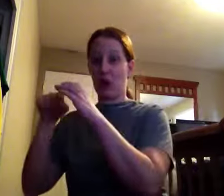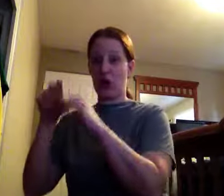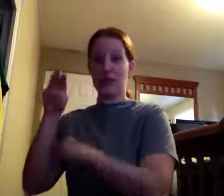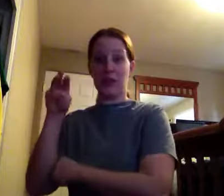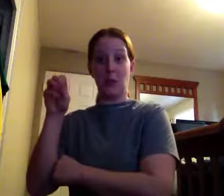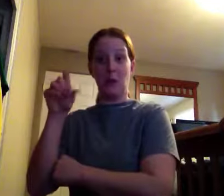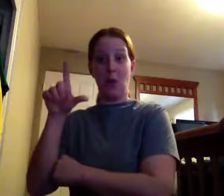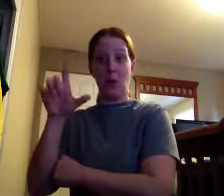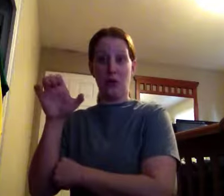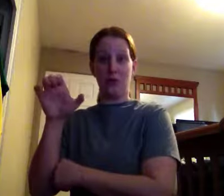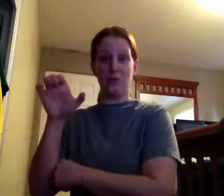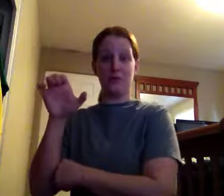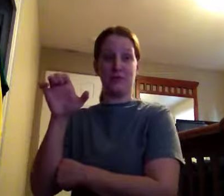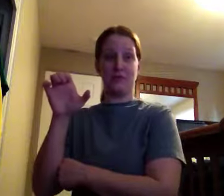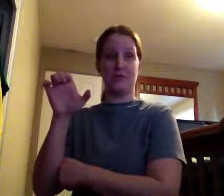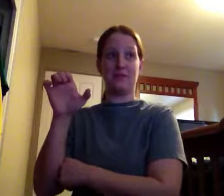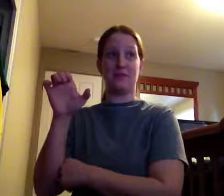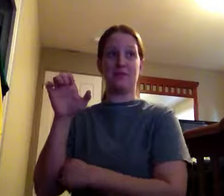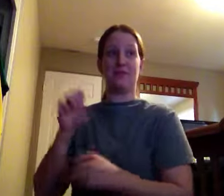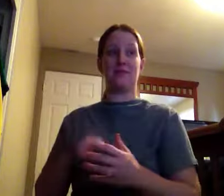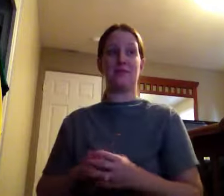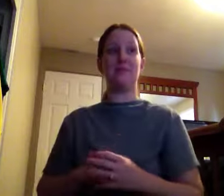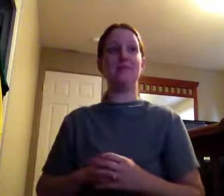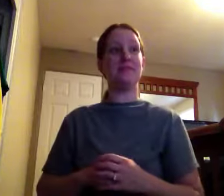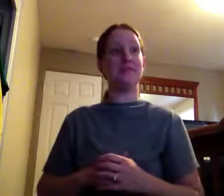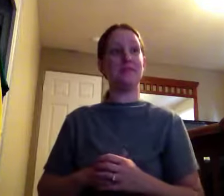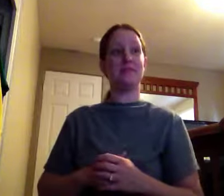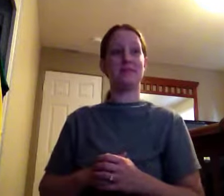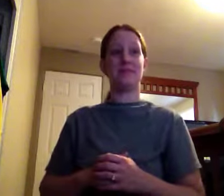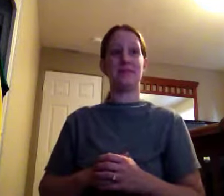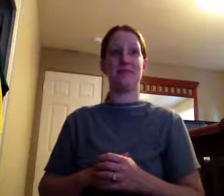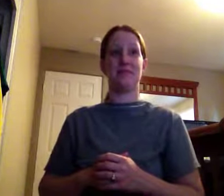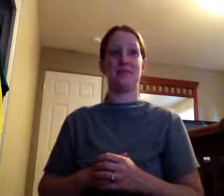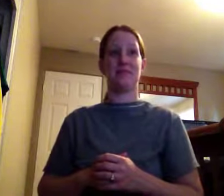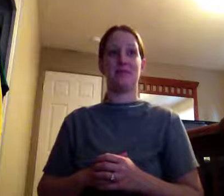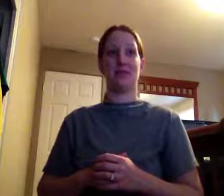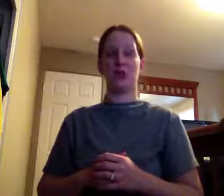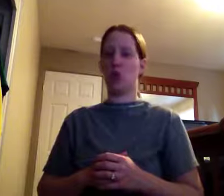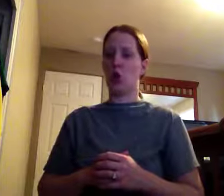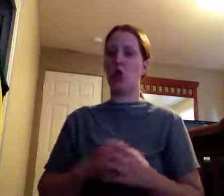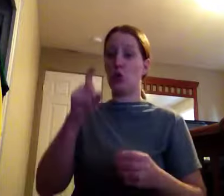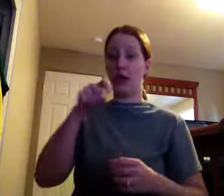So let me turn the page so I have way more room to work here, right? And I change this to grams.